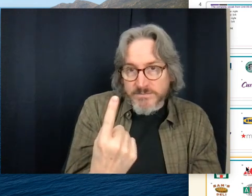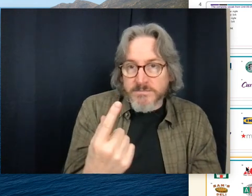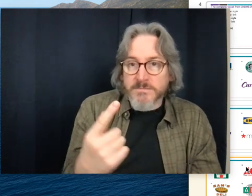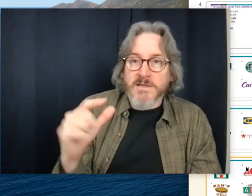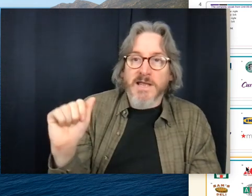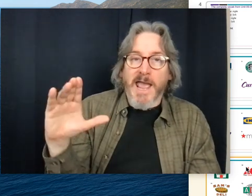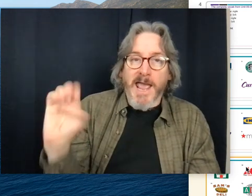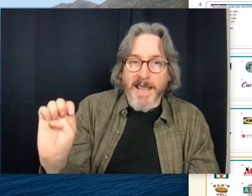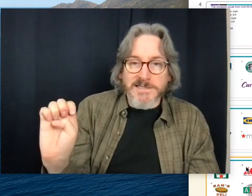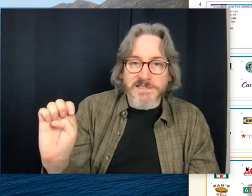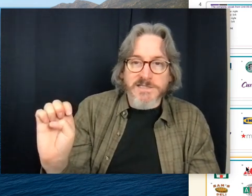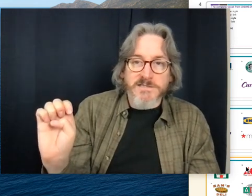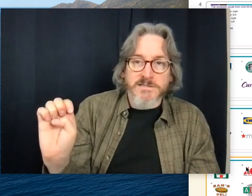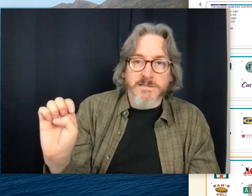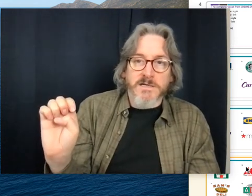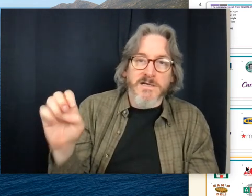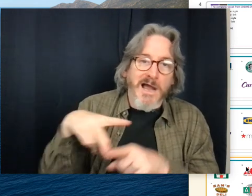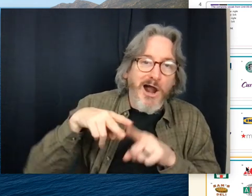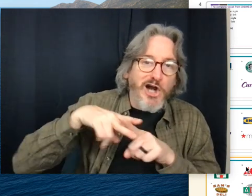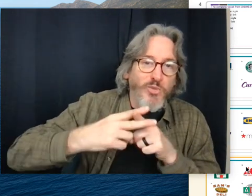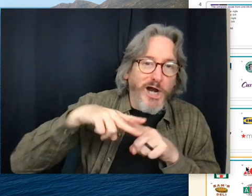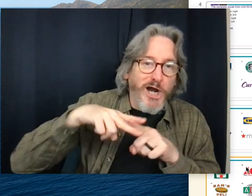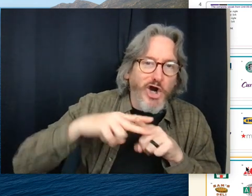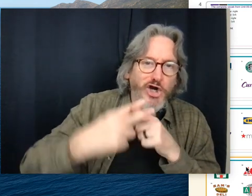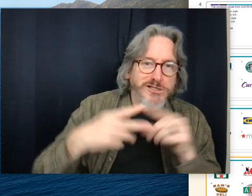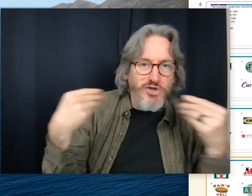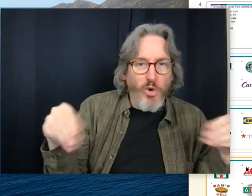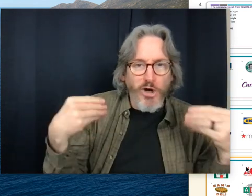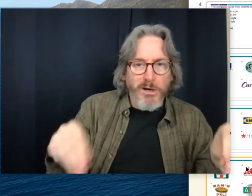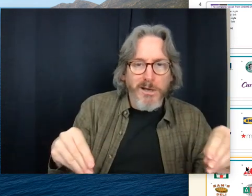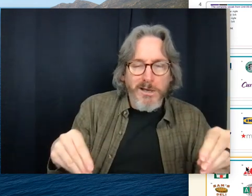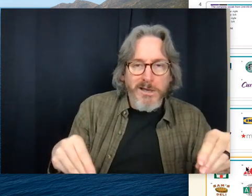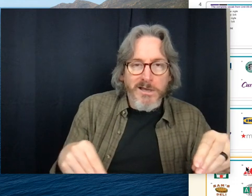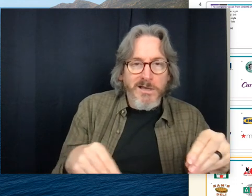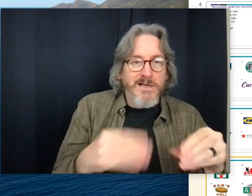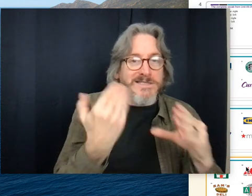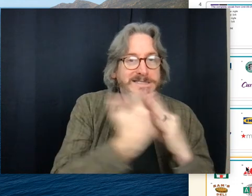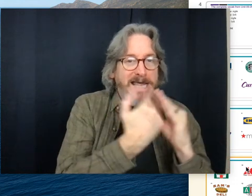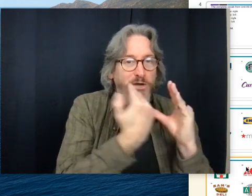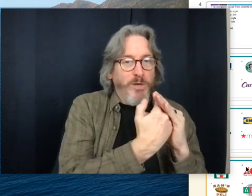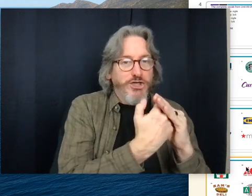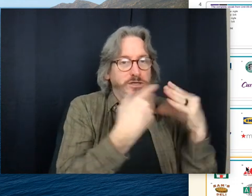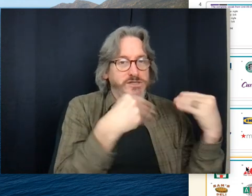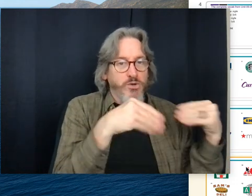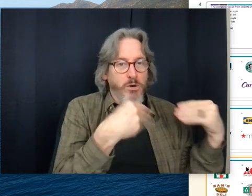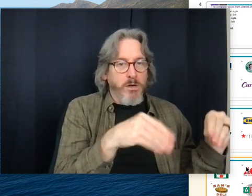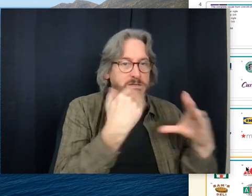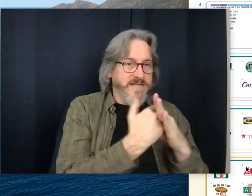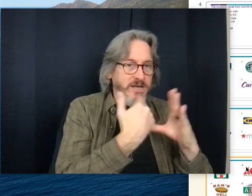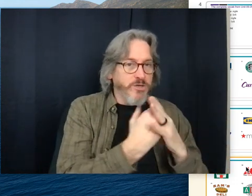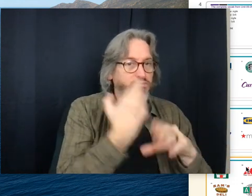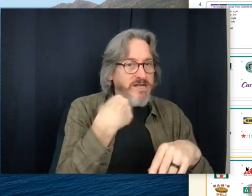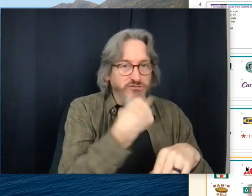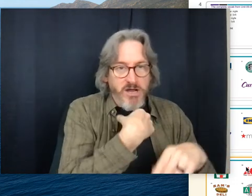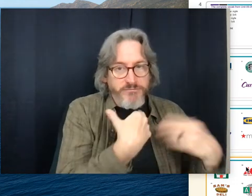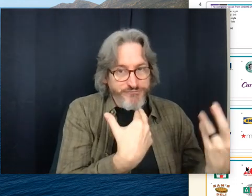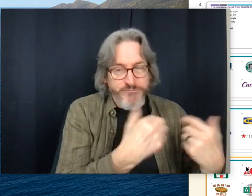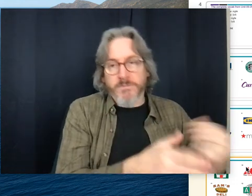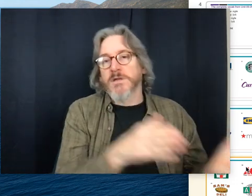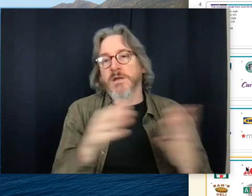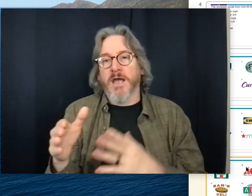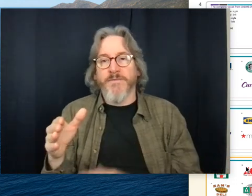7-Eleven, Ace, hardware store, sandwich store, sandwich